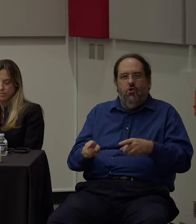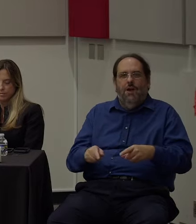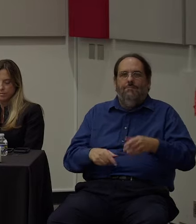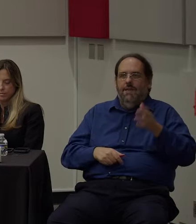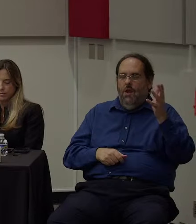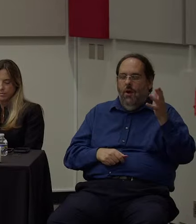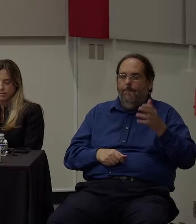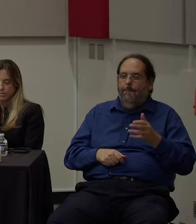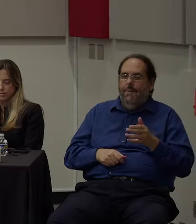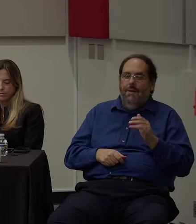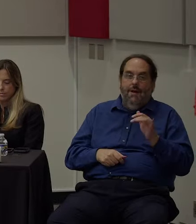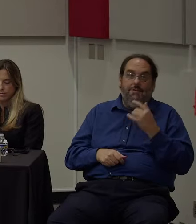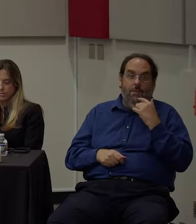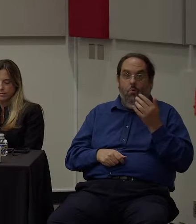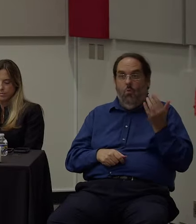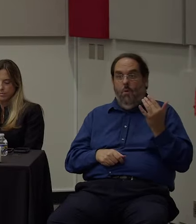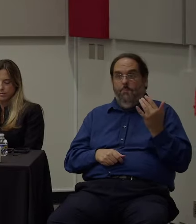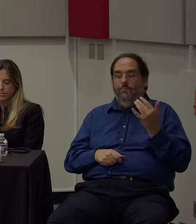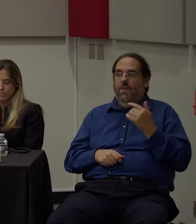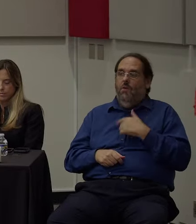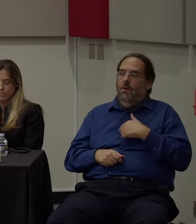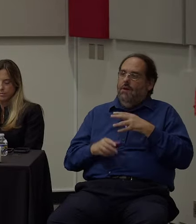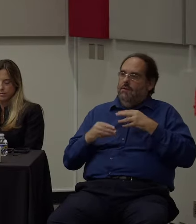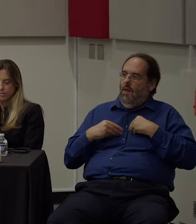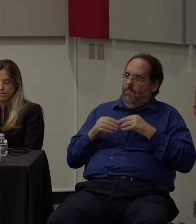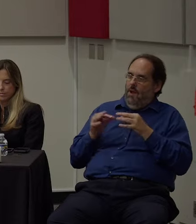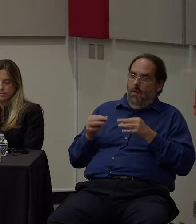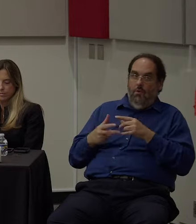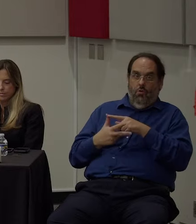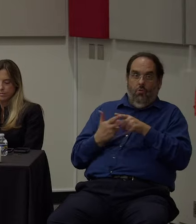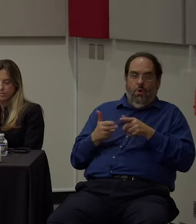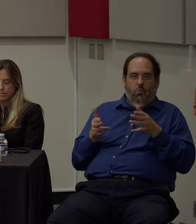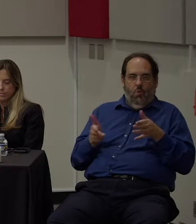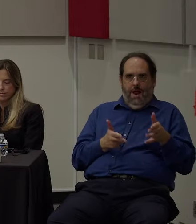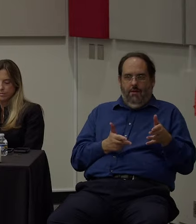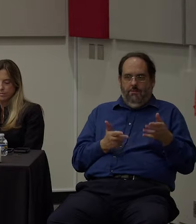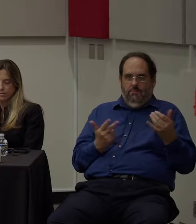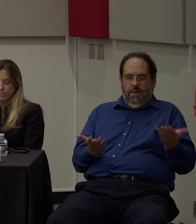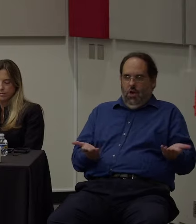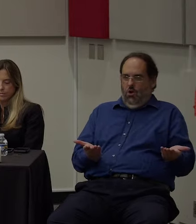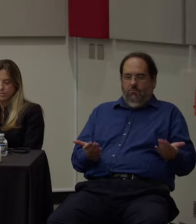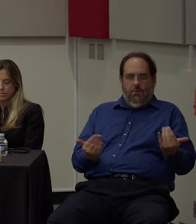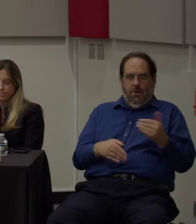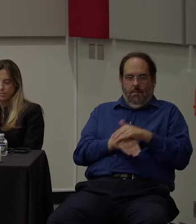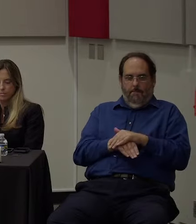hearing. As noted earlier, we are accepting comments three ways at this